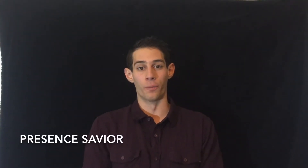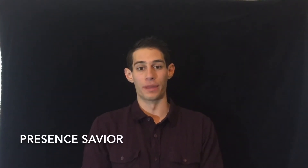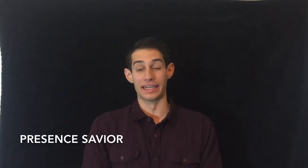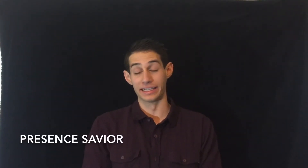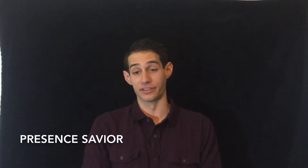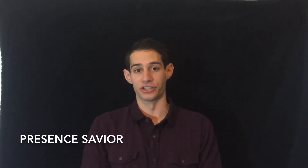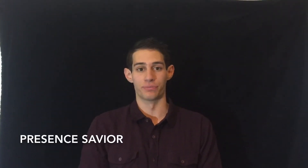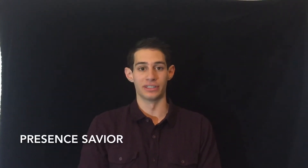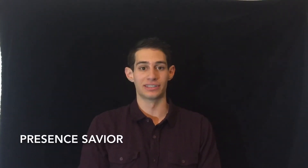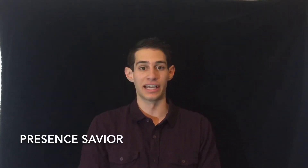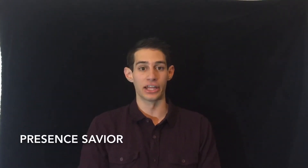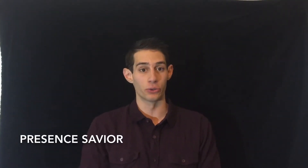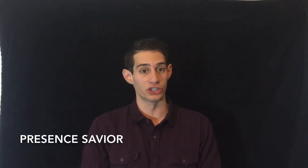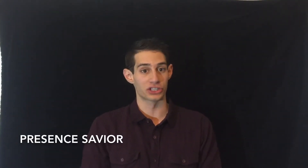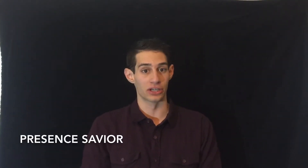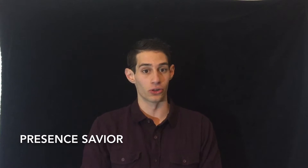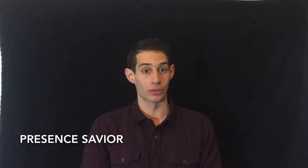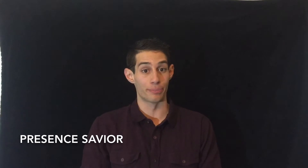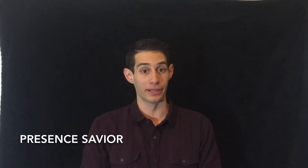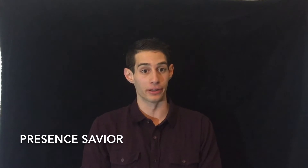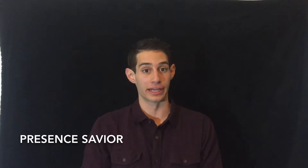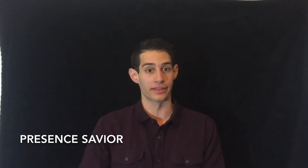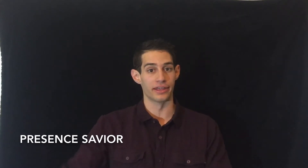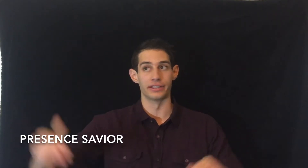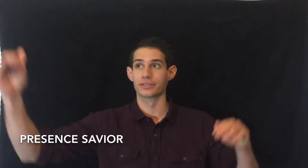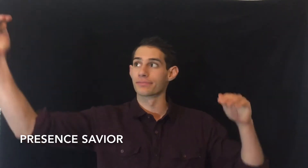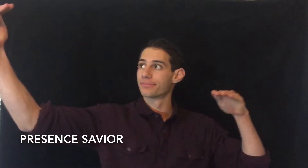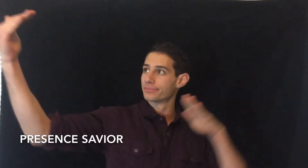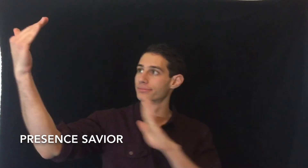in English. But in sign language, it's going to look a bit like this.